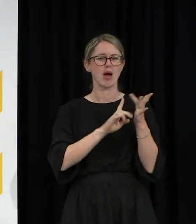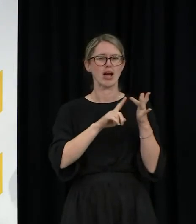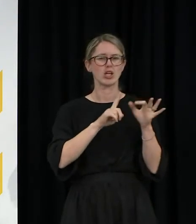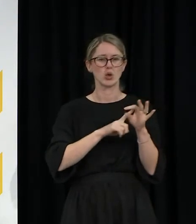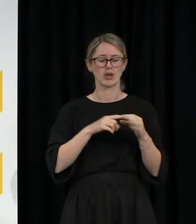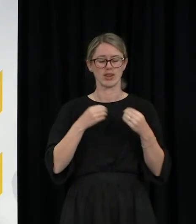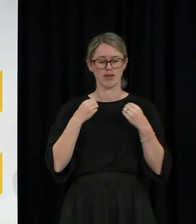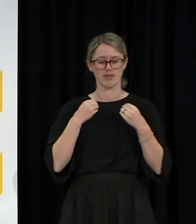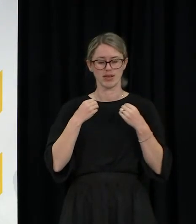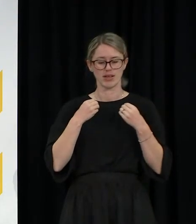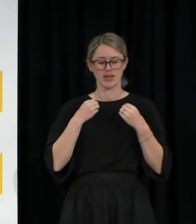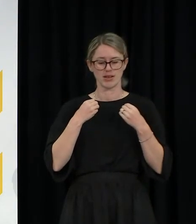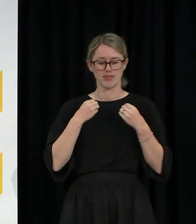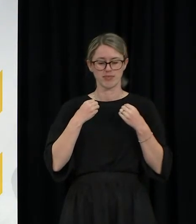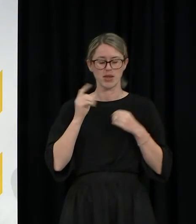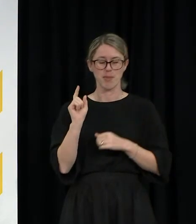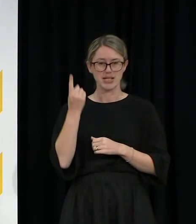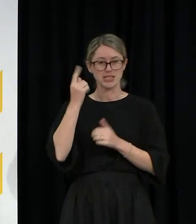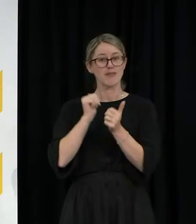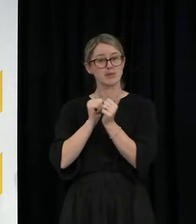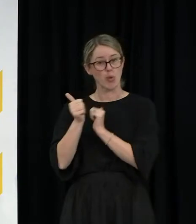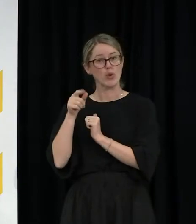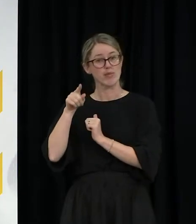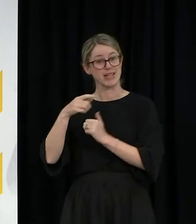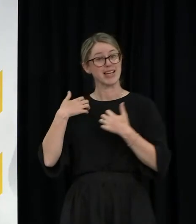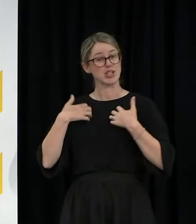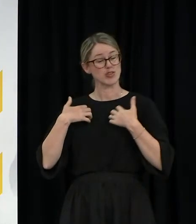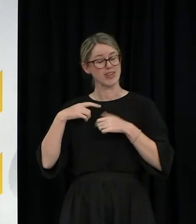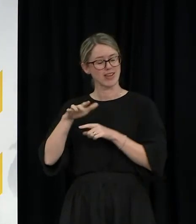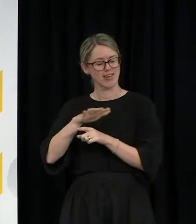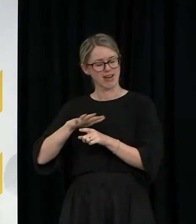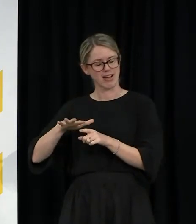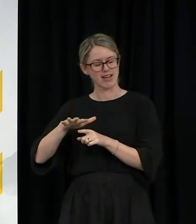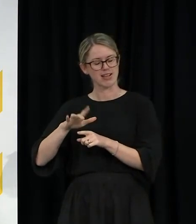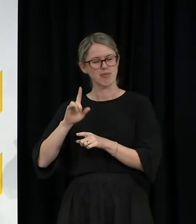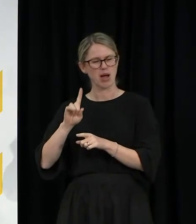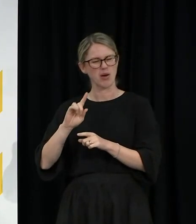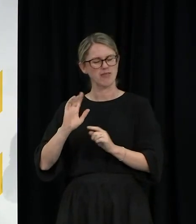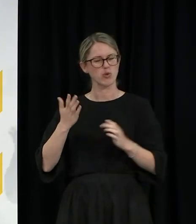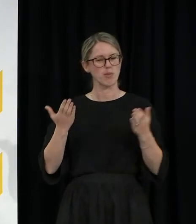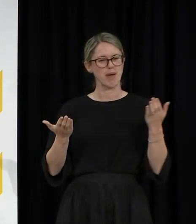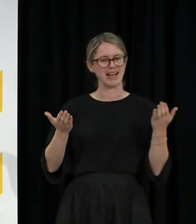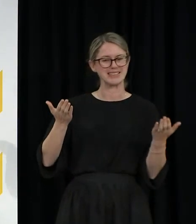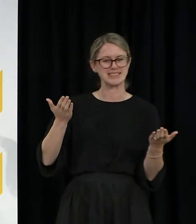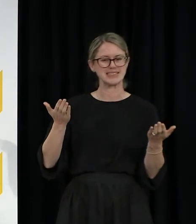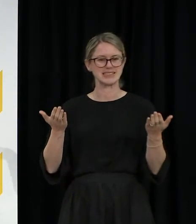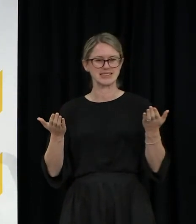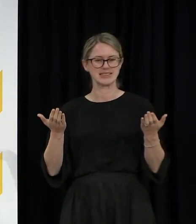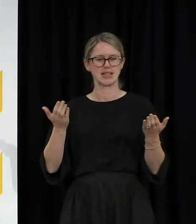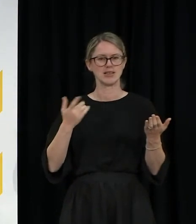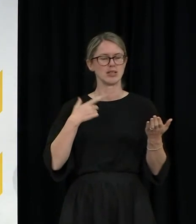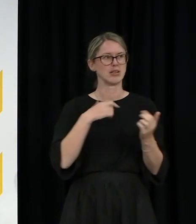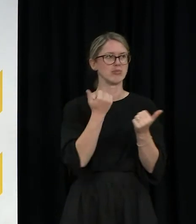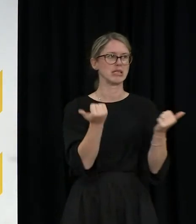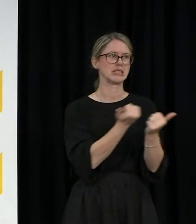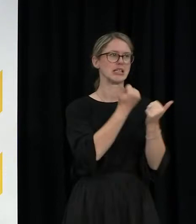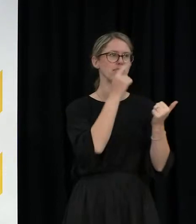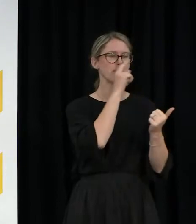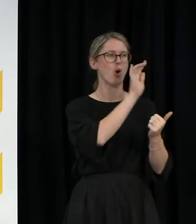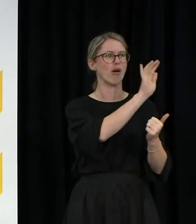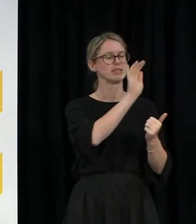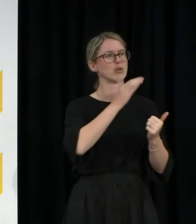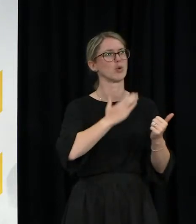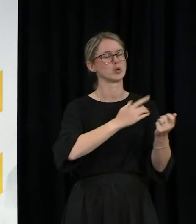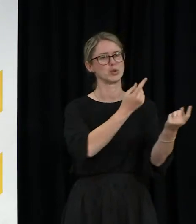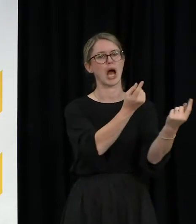that the Minister of Sport has taken a significant interest in. But we do have to balance that against the many, many other people who